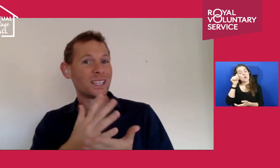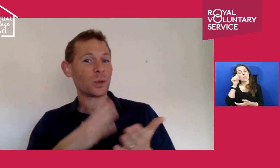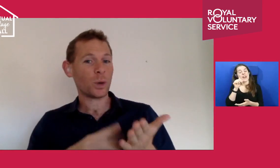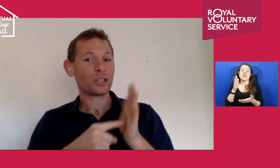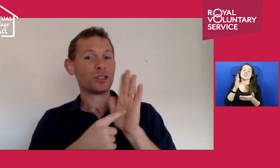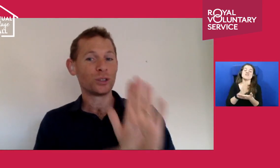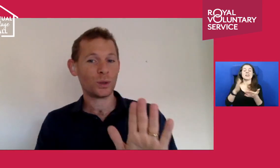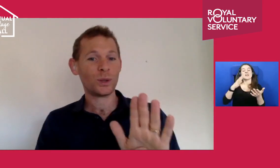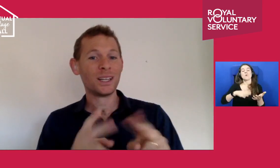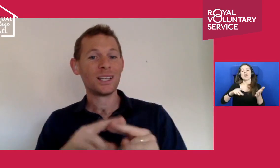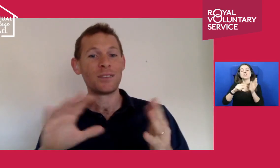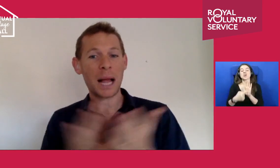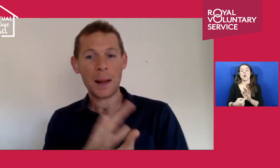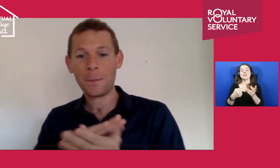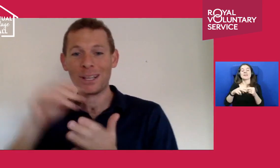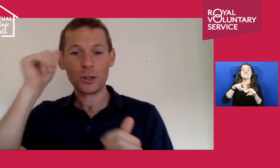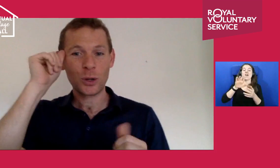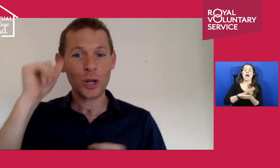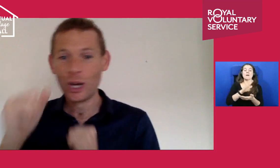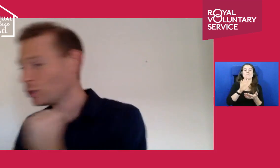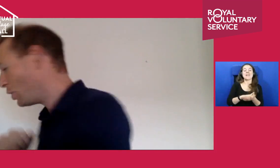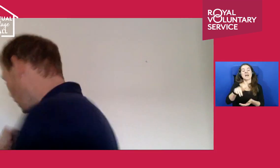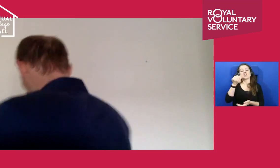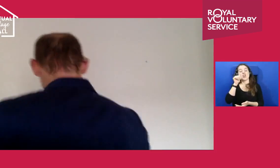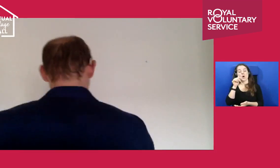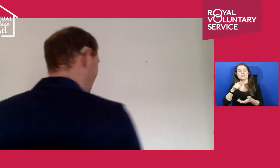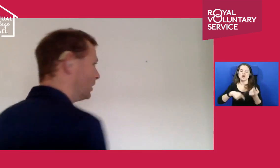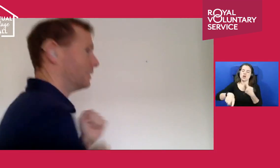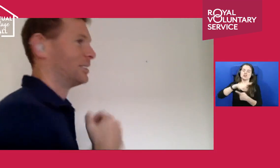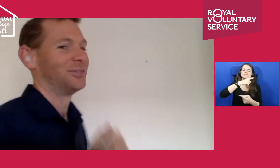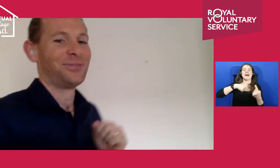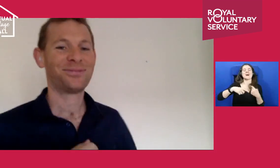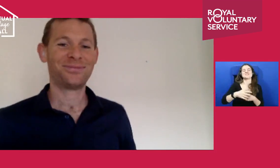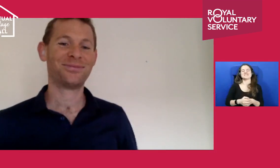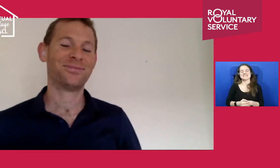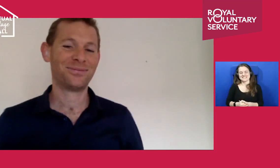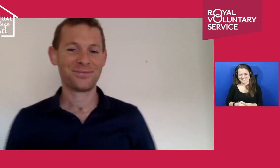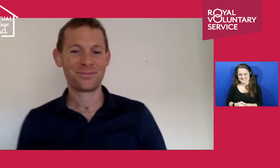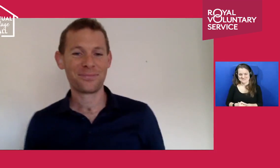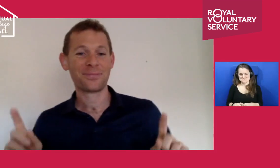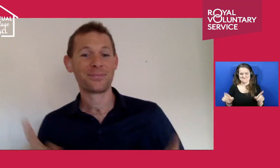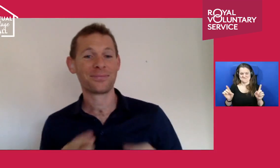it, and you really want to show it. If you're happy and you know it, turn around.